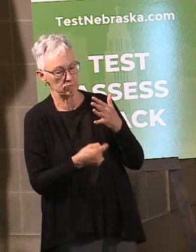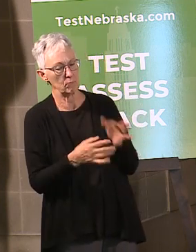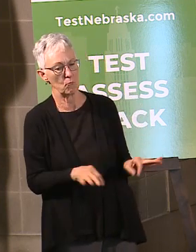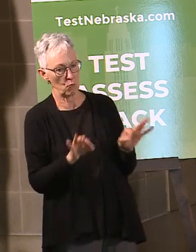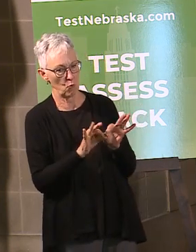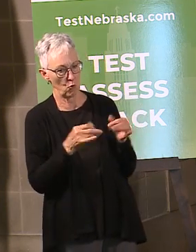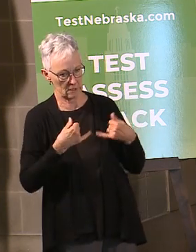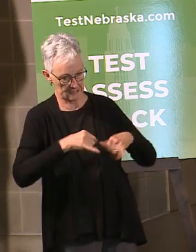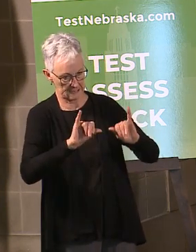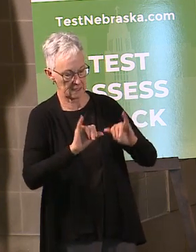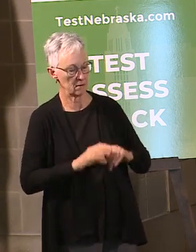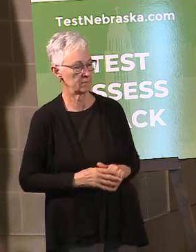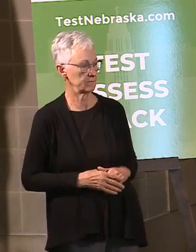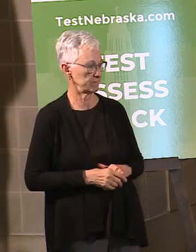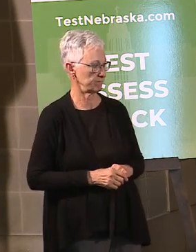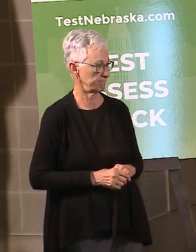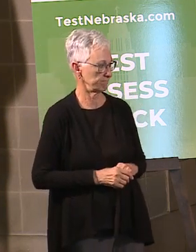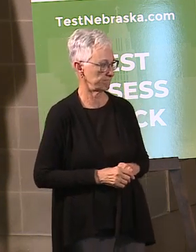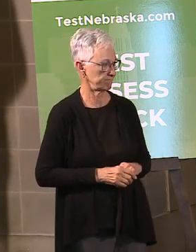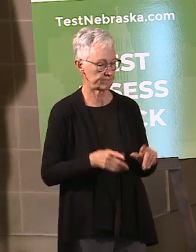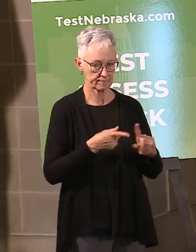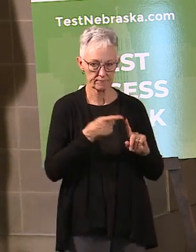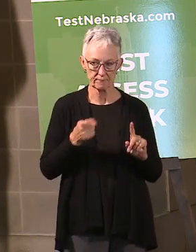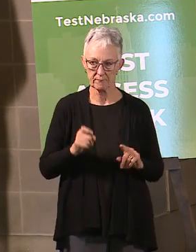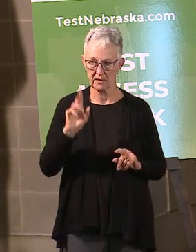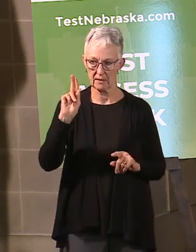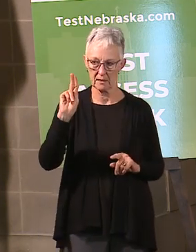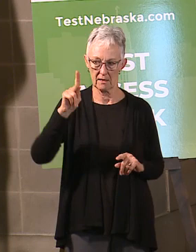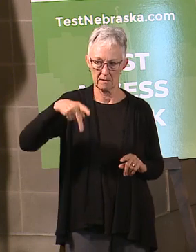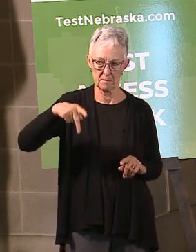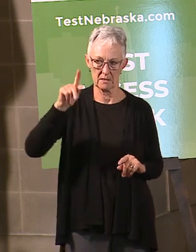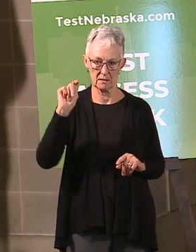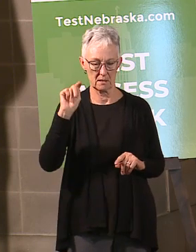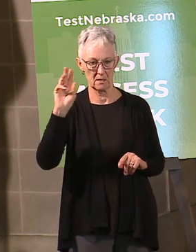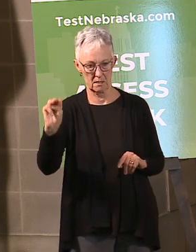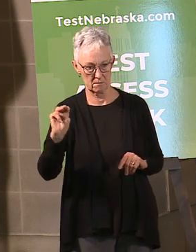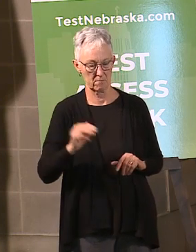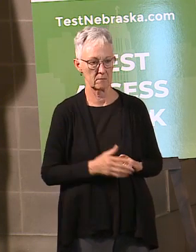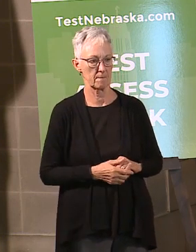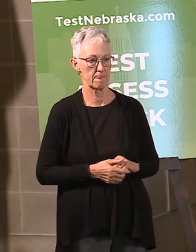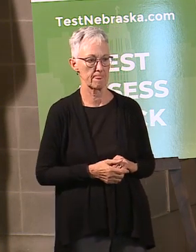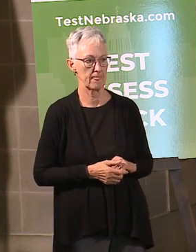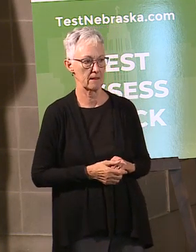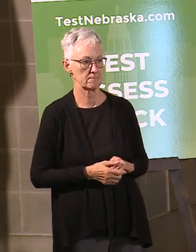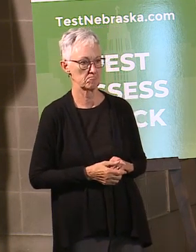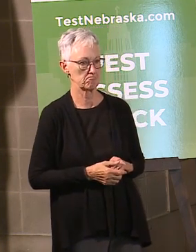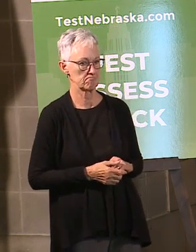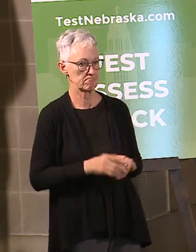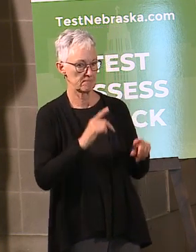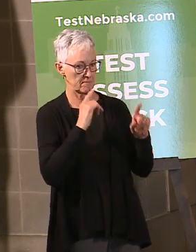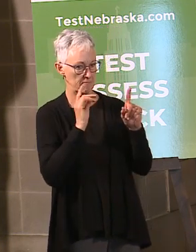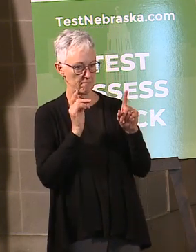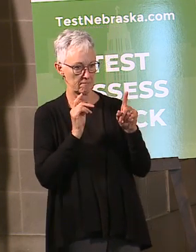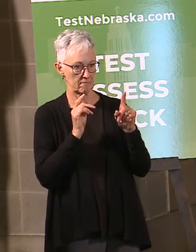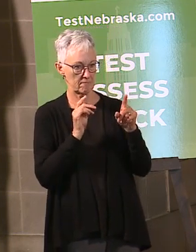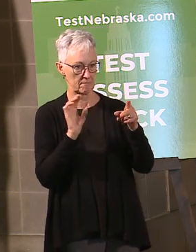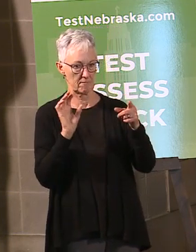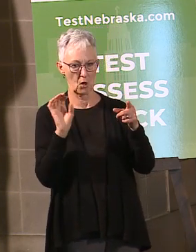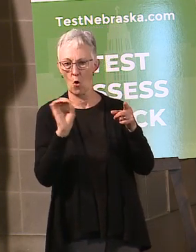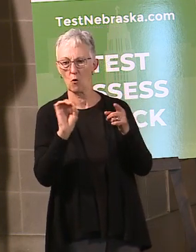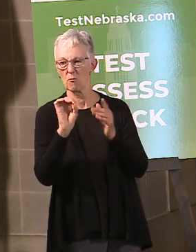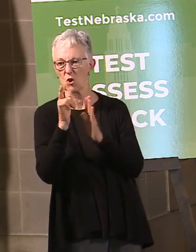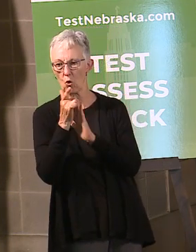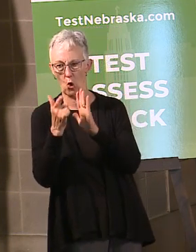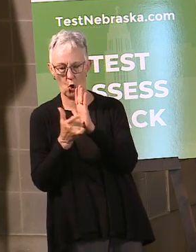From Nicole Ebat from KPTM. An Omaha layer is claiming it is not legal for officials to hold someone